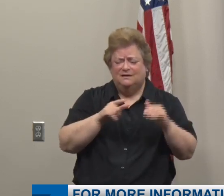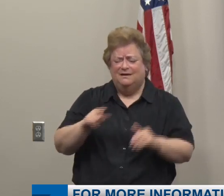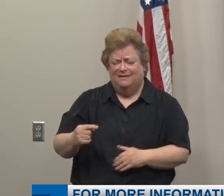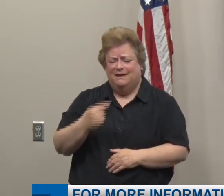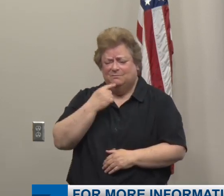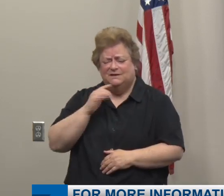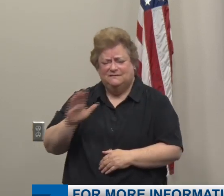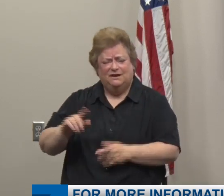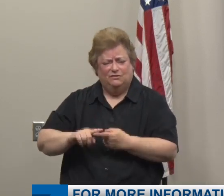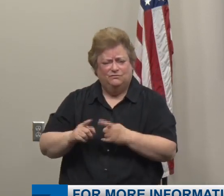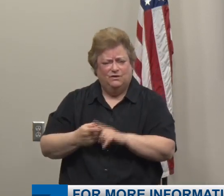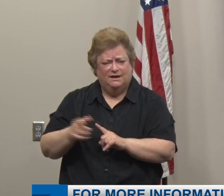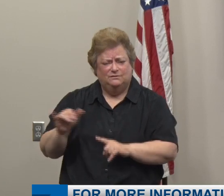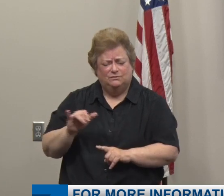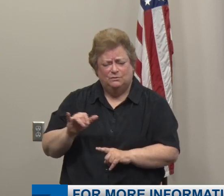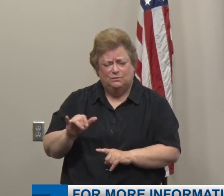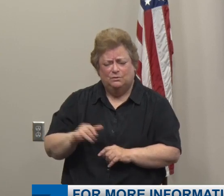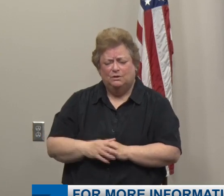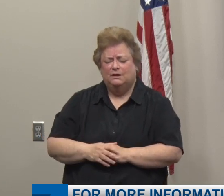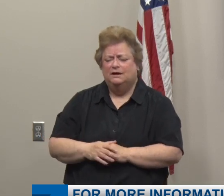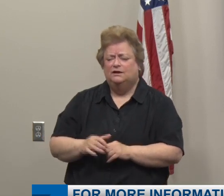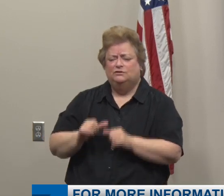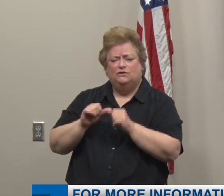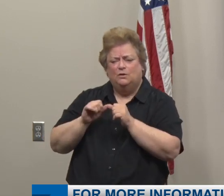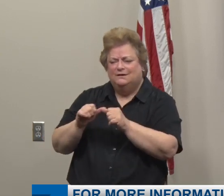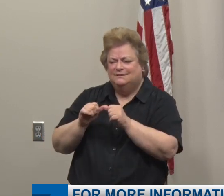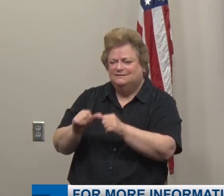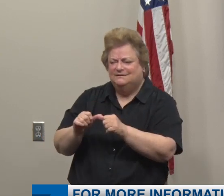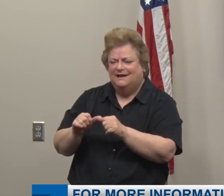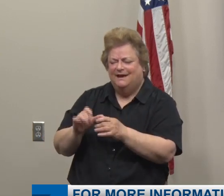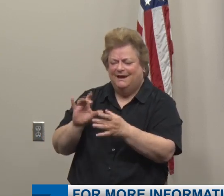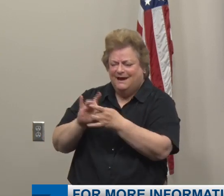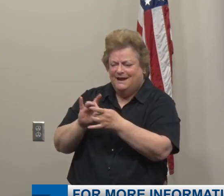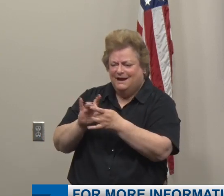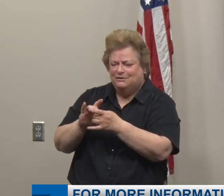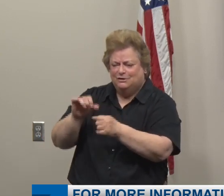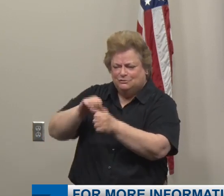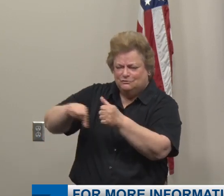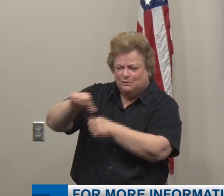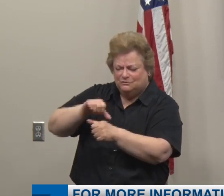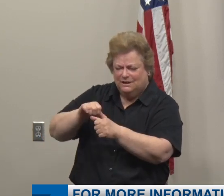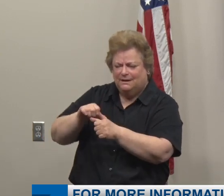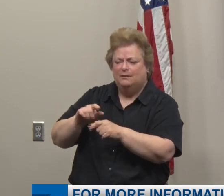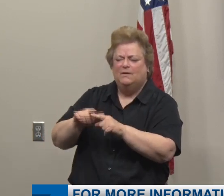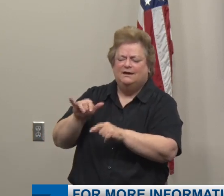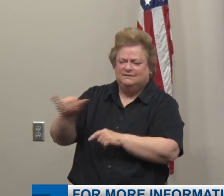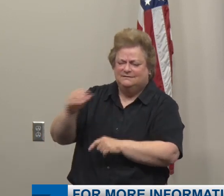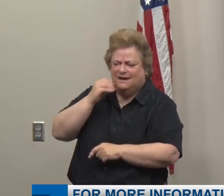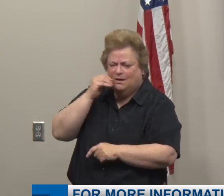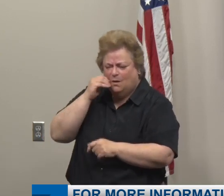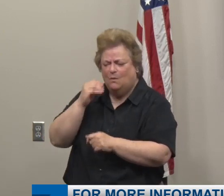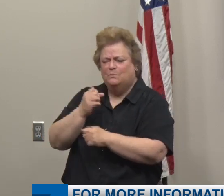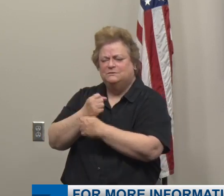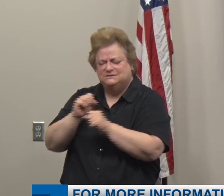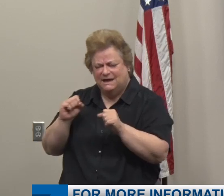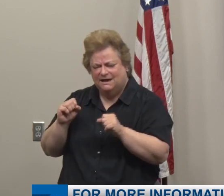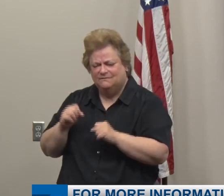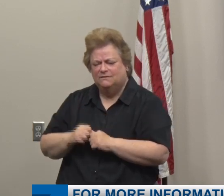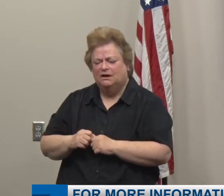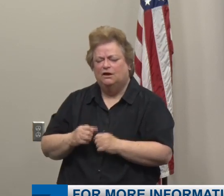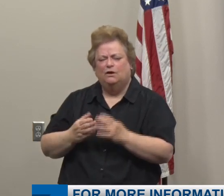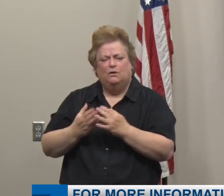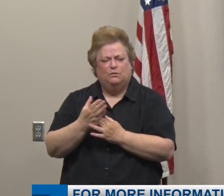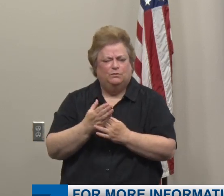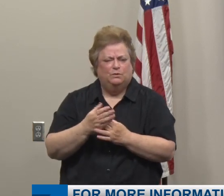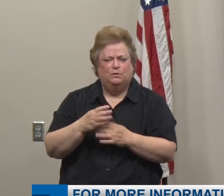to help your children stay connected socially while you help them stay home and stay safe reach out to friends and family via phone